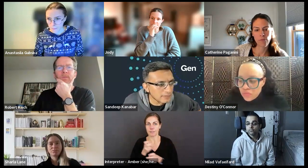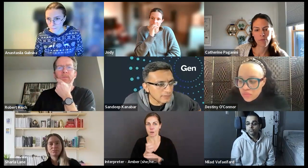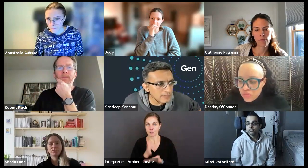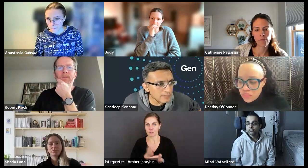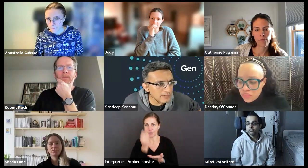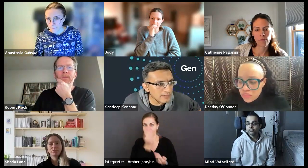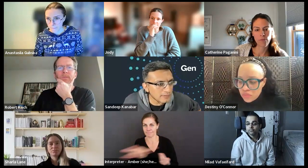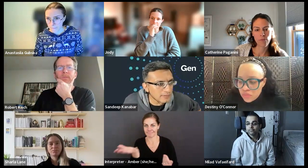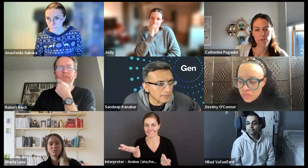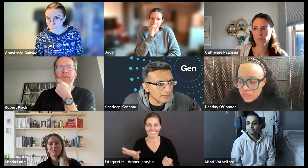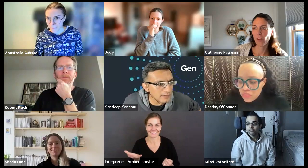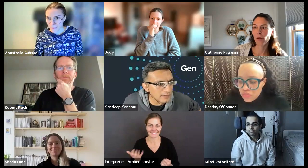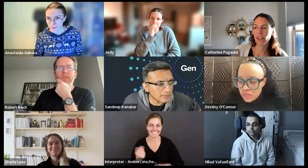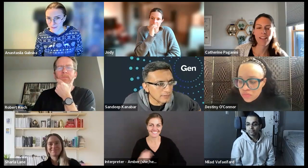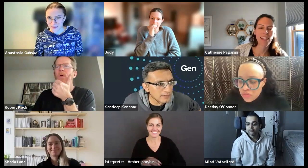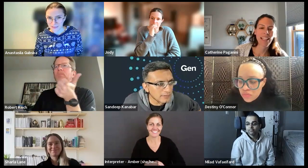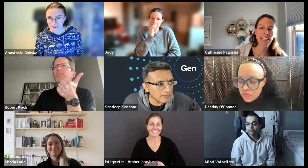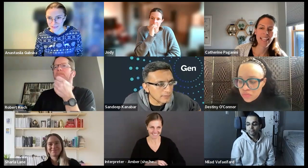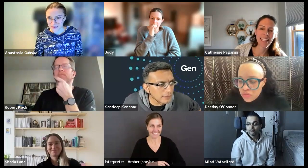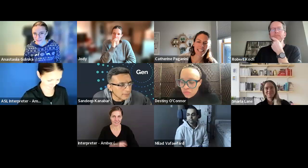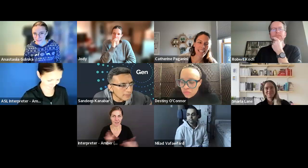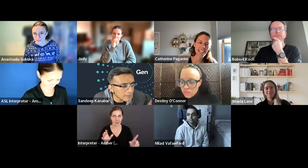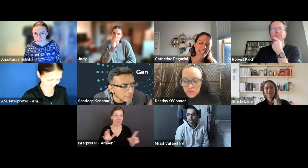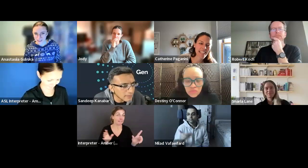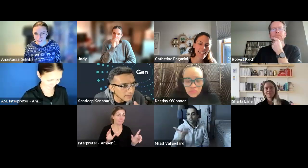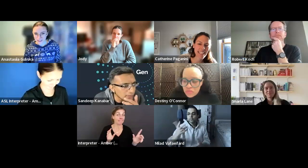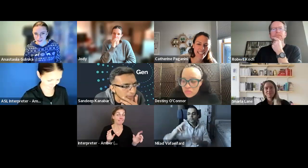Interpreter has a hard stop. Okay.